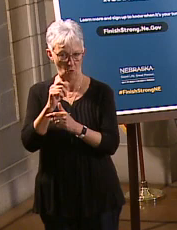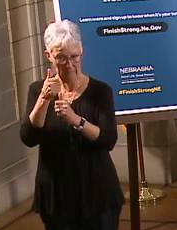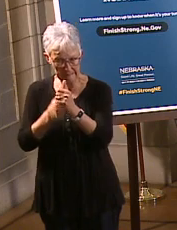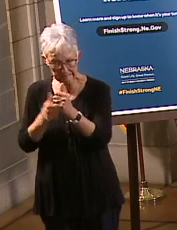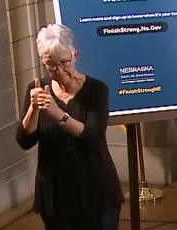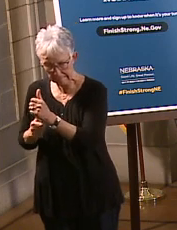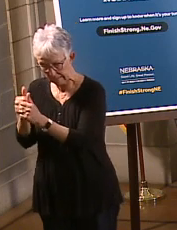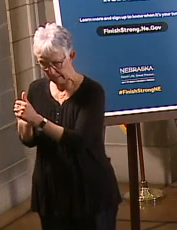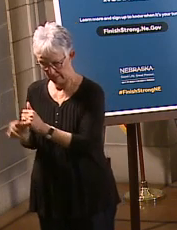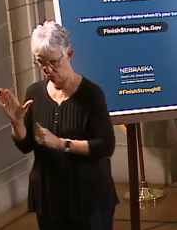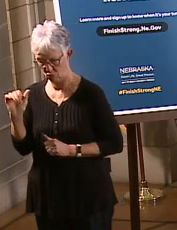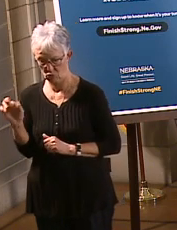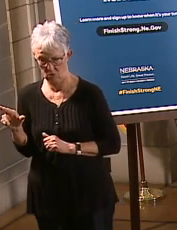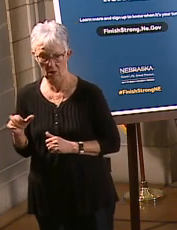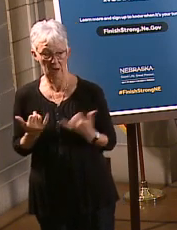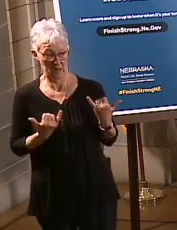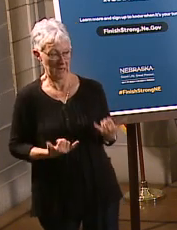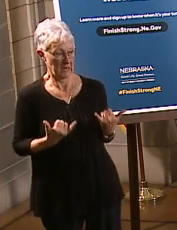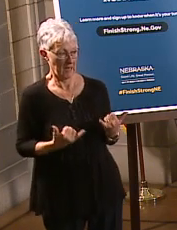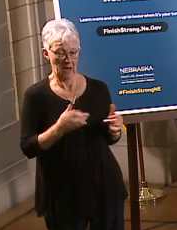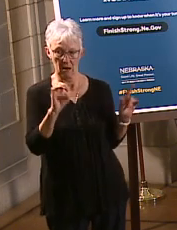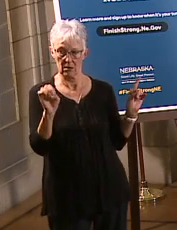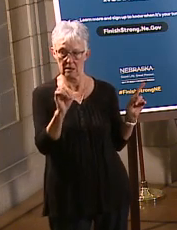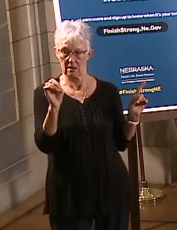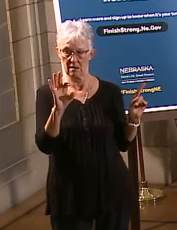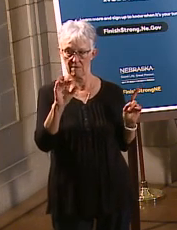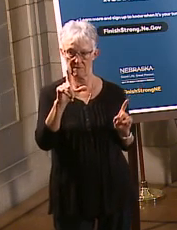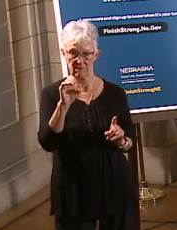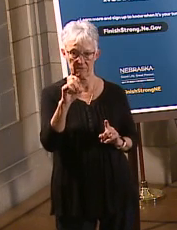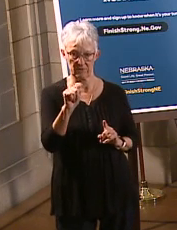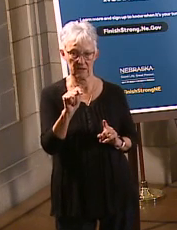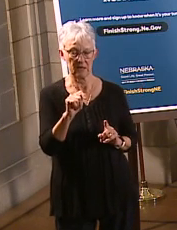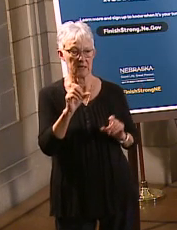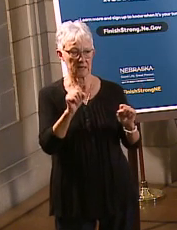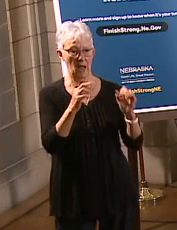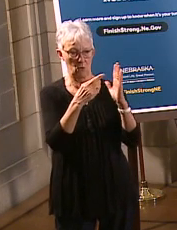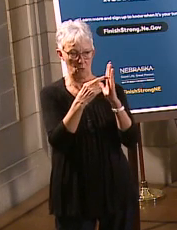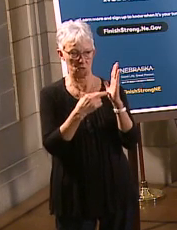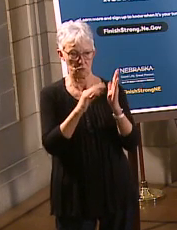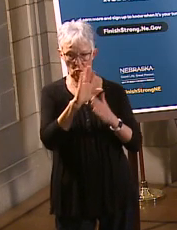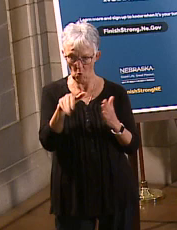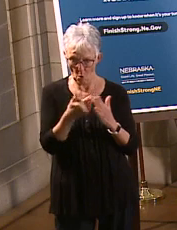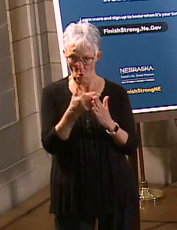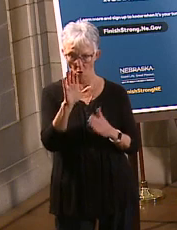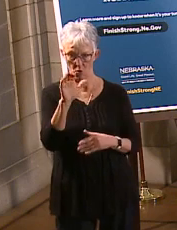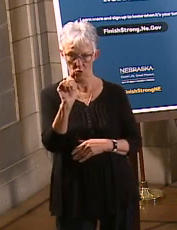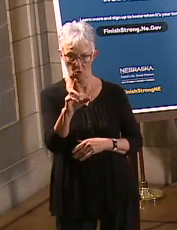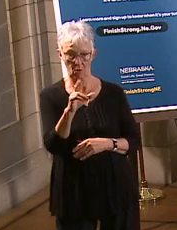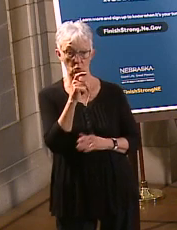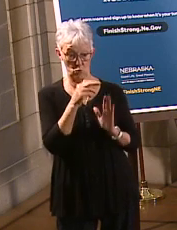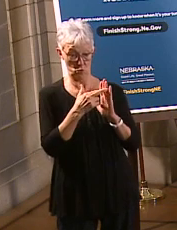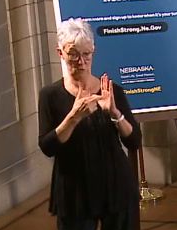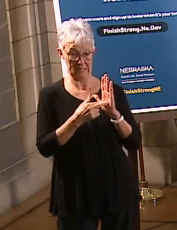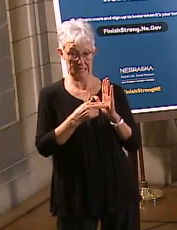allows the business to renew all vehicles whose registrations expire in the same month in one transaction. The service allows businesses to upload their